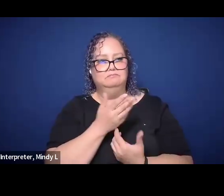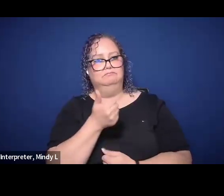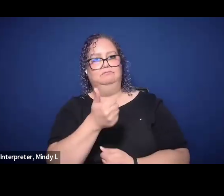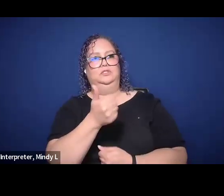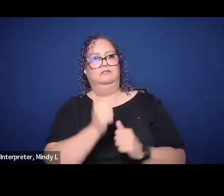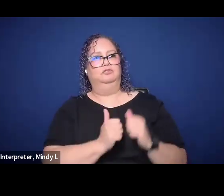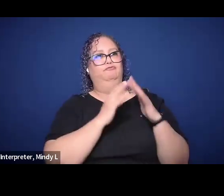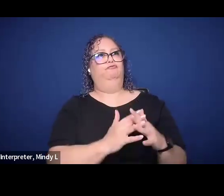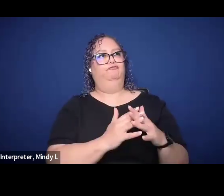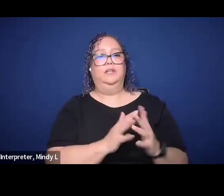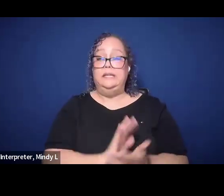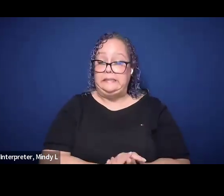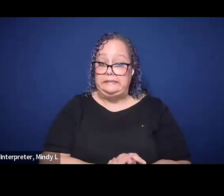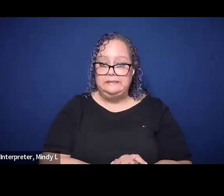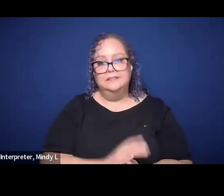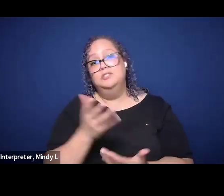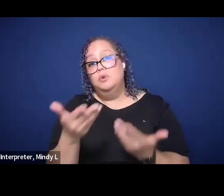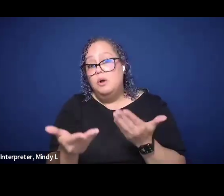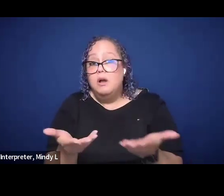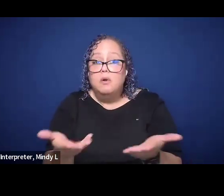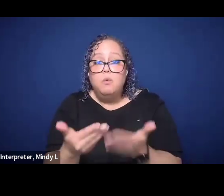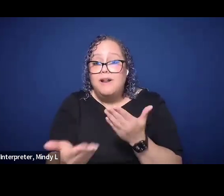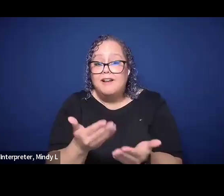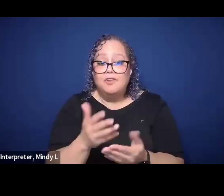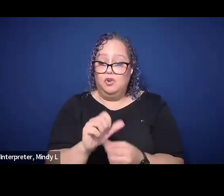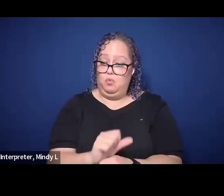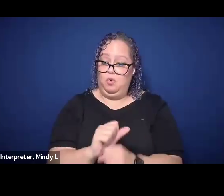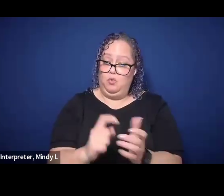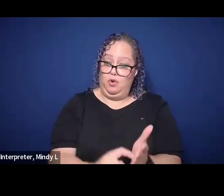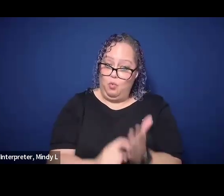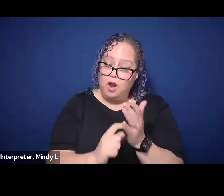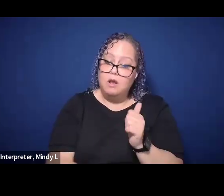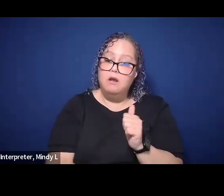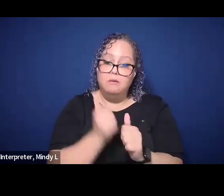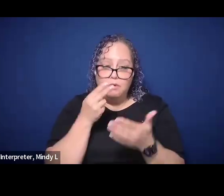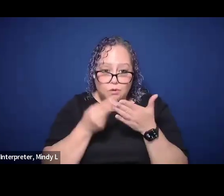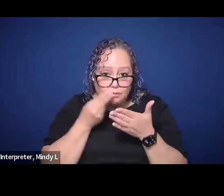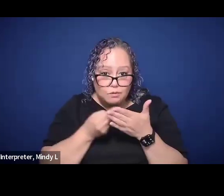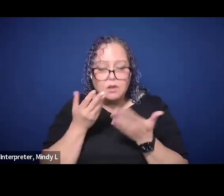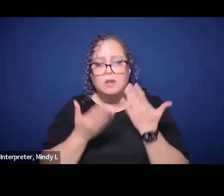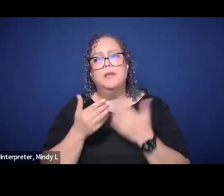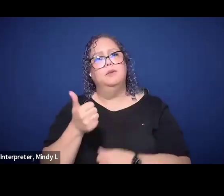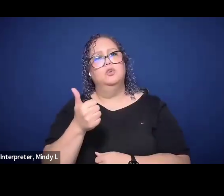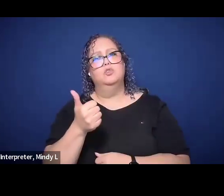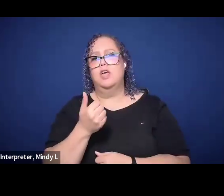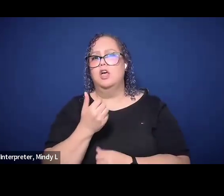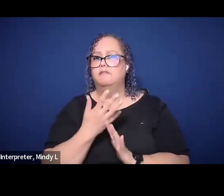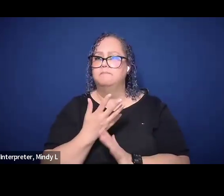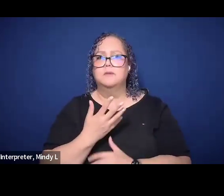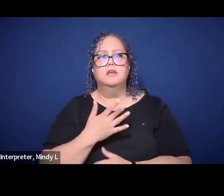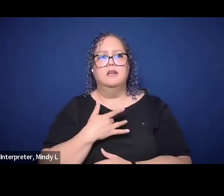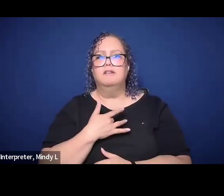Whatever the work is that takes the most spoons, maybe you're someone who's very introverted or struggles